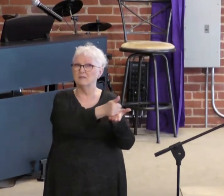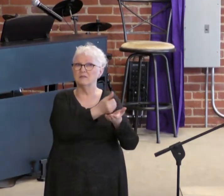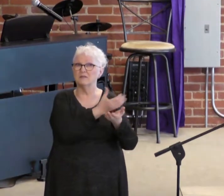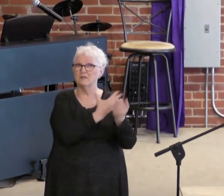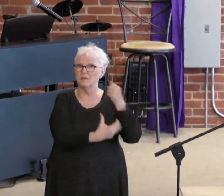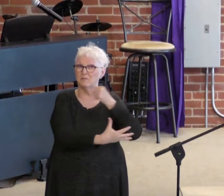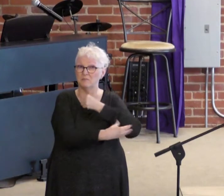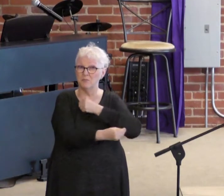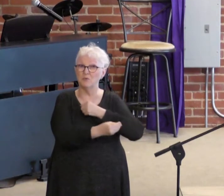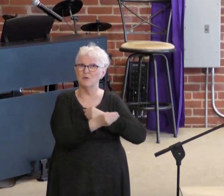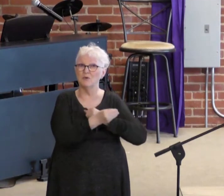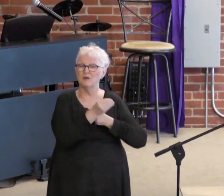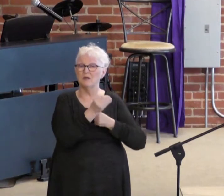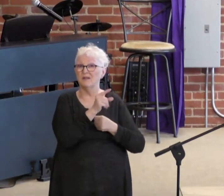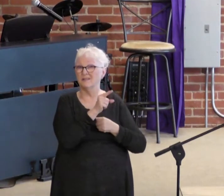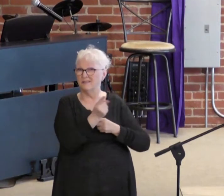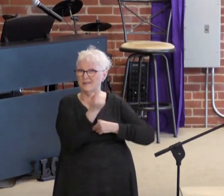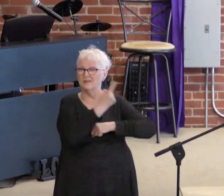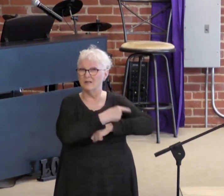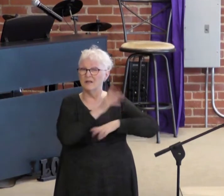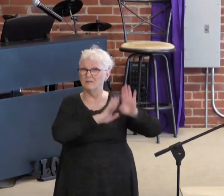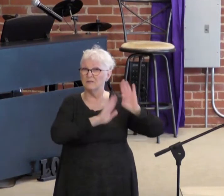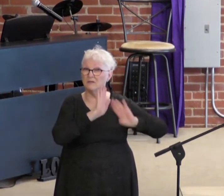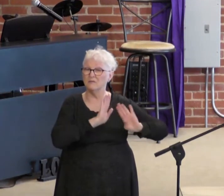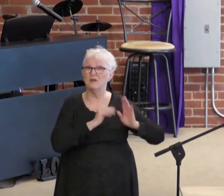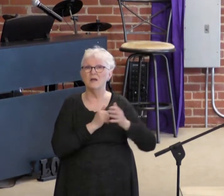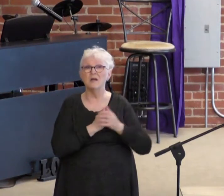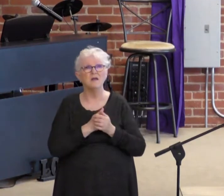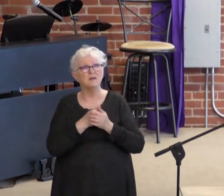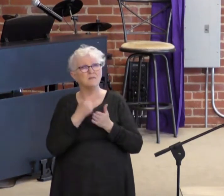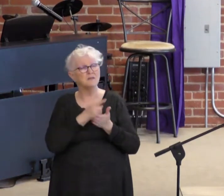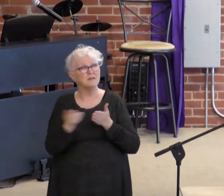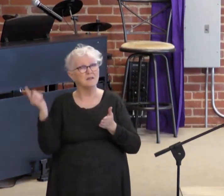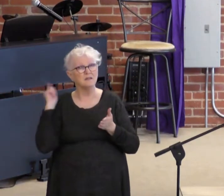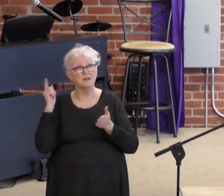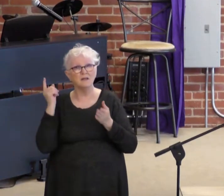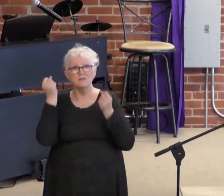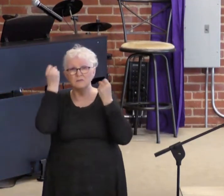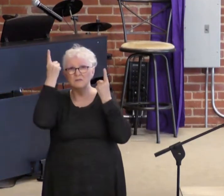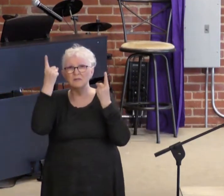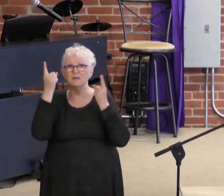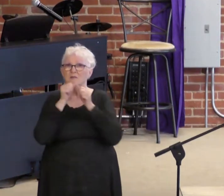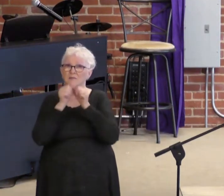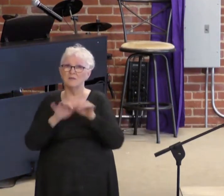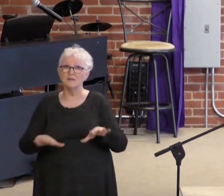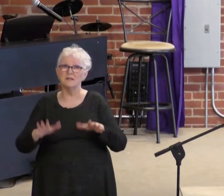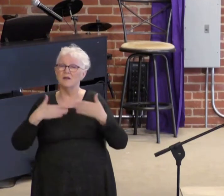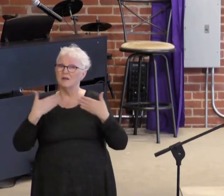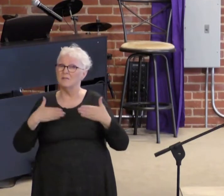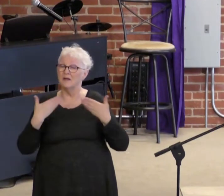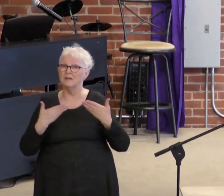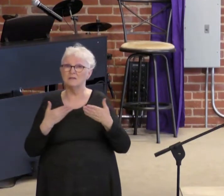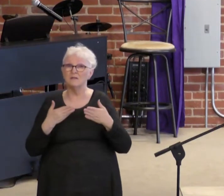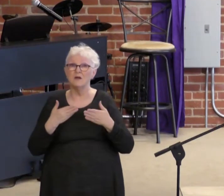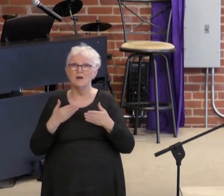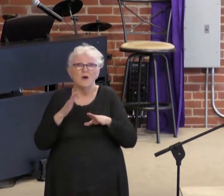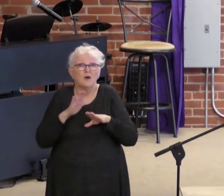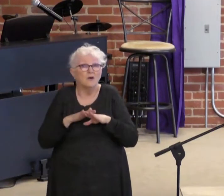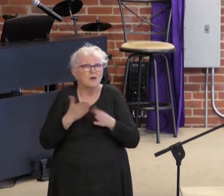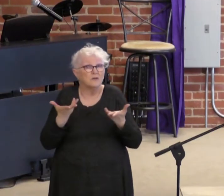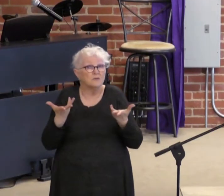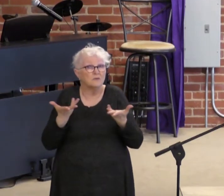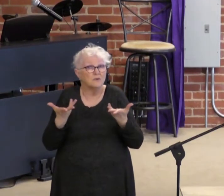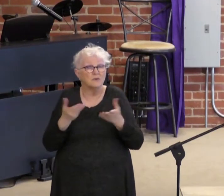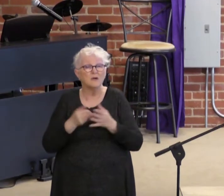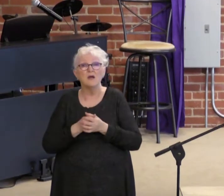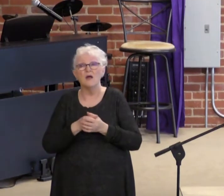and meditated upon it this week, I realized that the blessing of happiness is upon those who